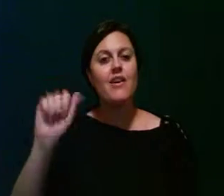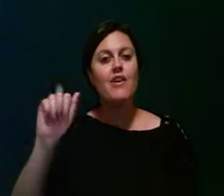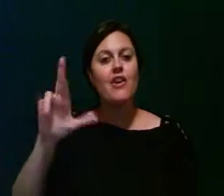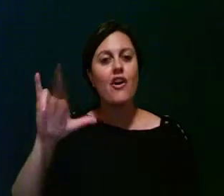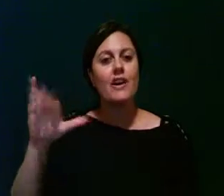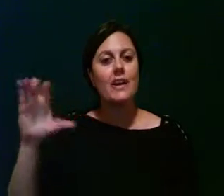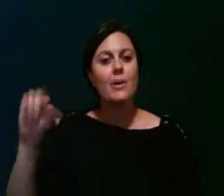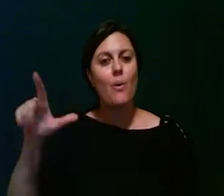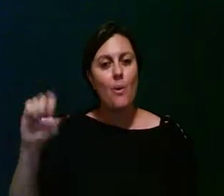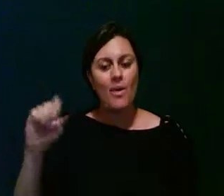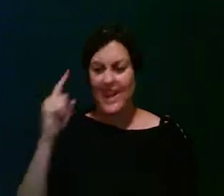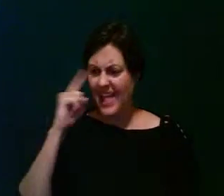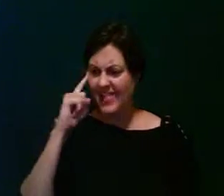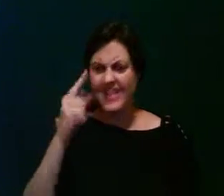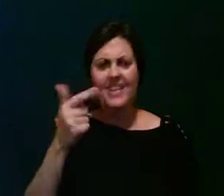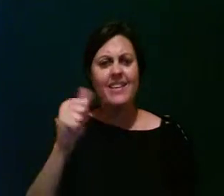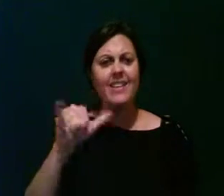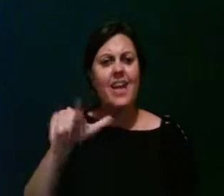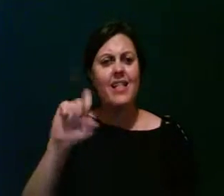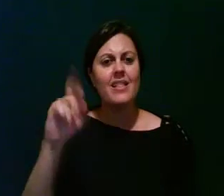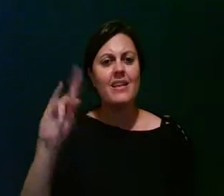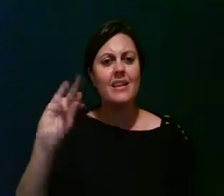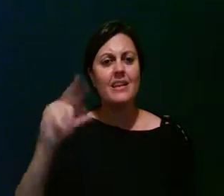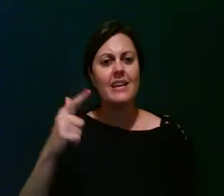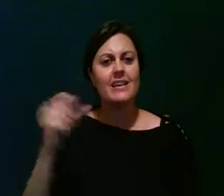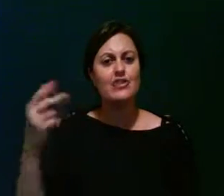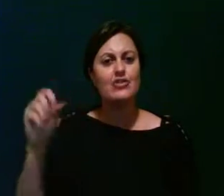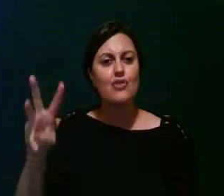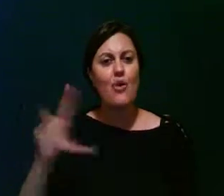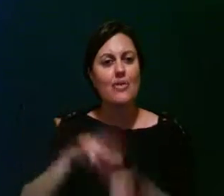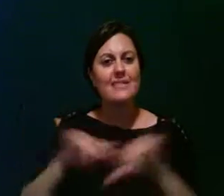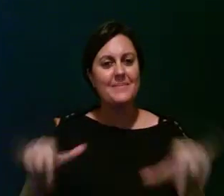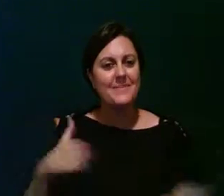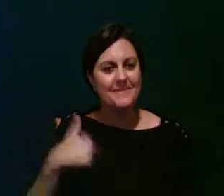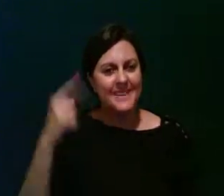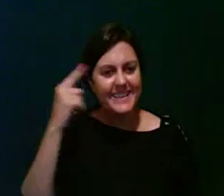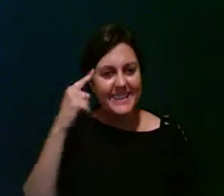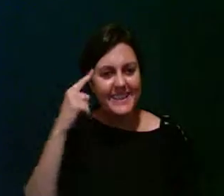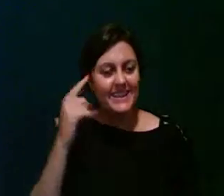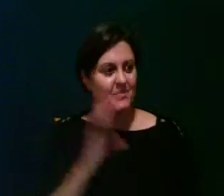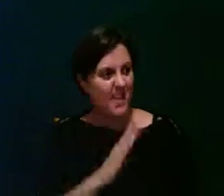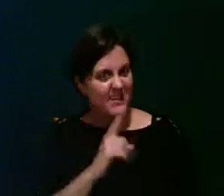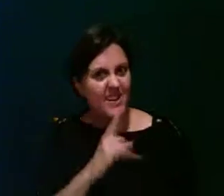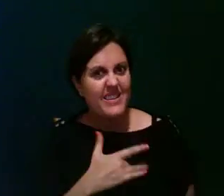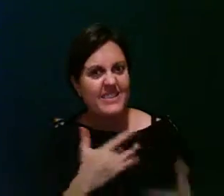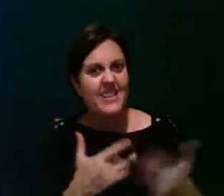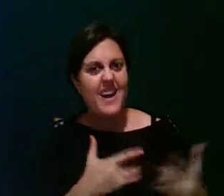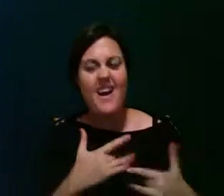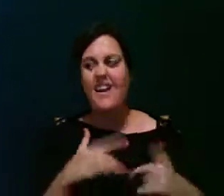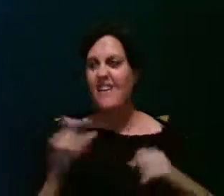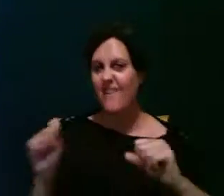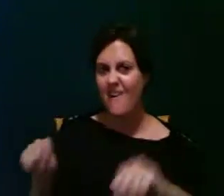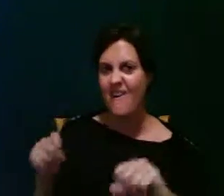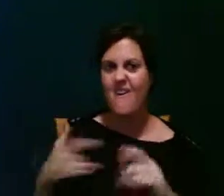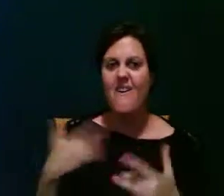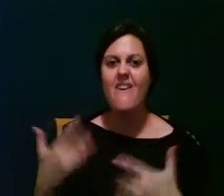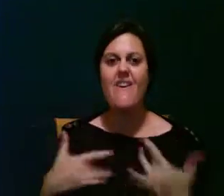the Gail King Show at that moment, too. So that's exciting. Absolutely. That's so exciting. If you follow us on